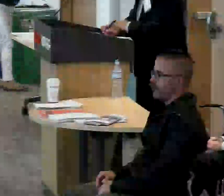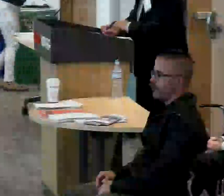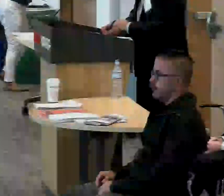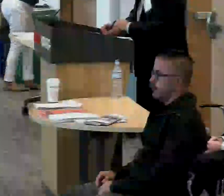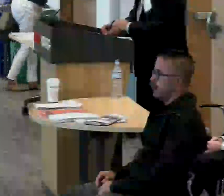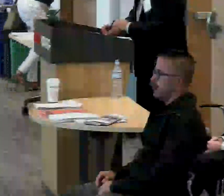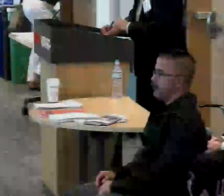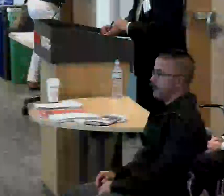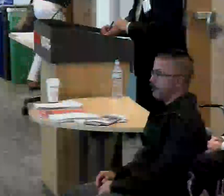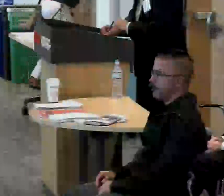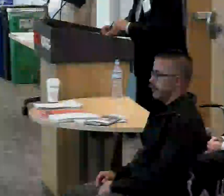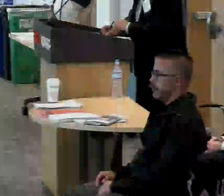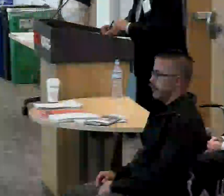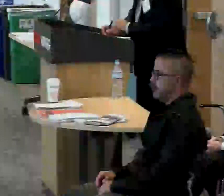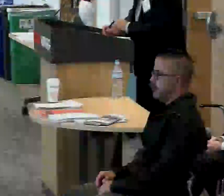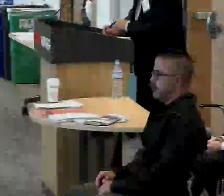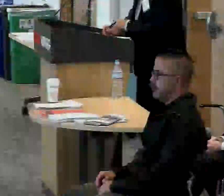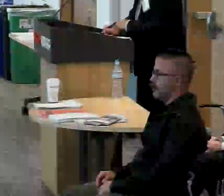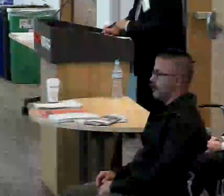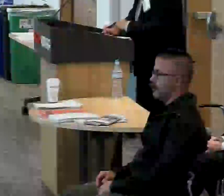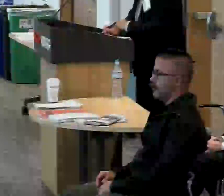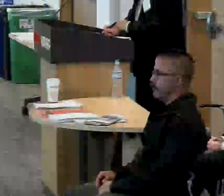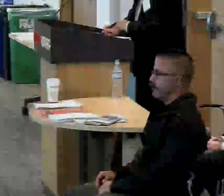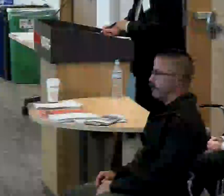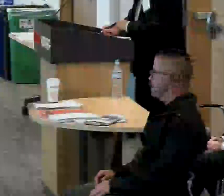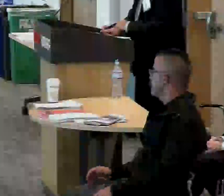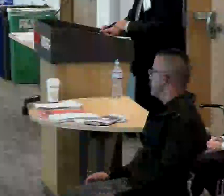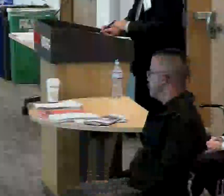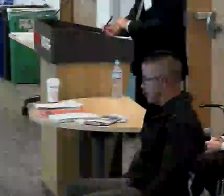in this place.